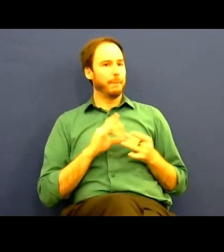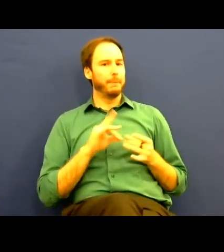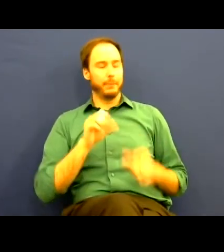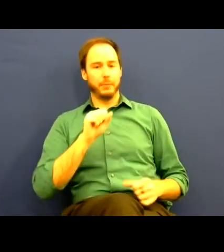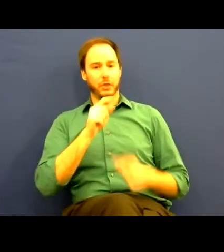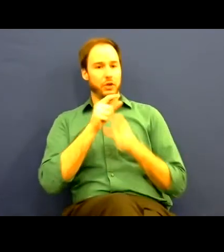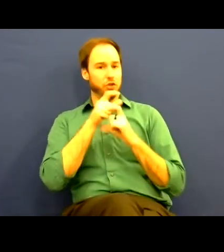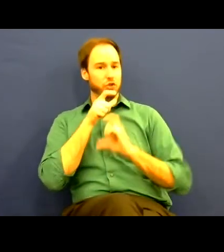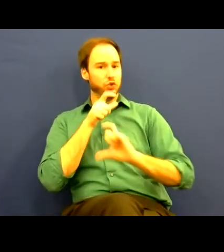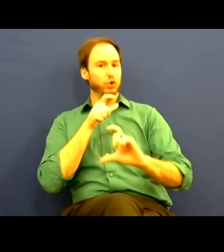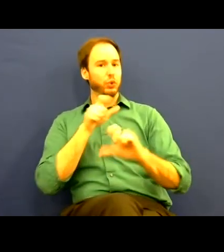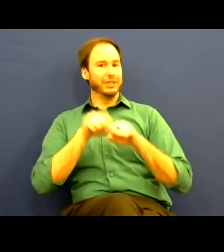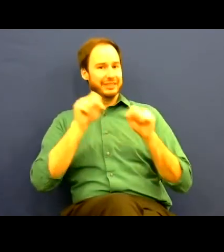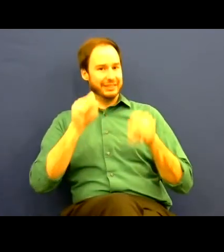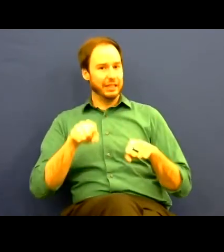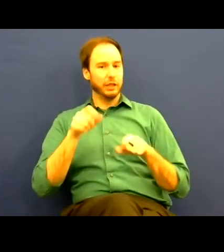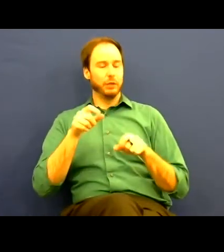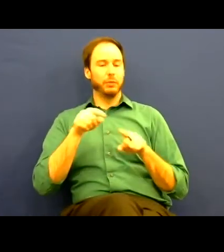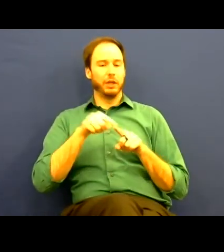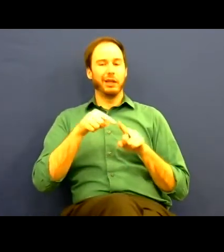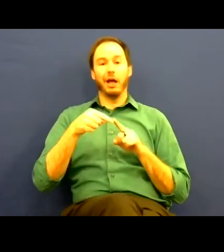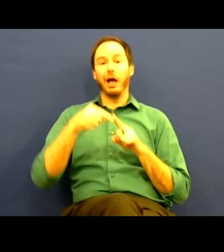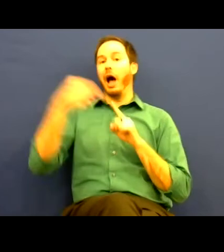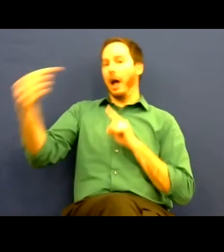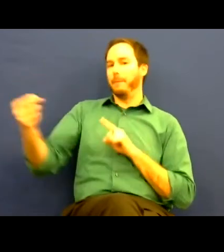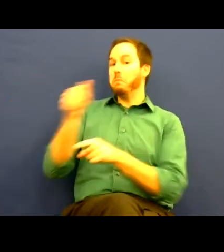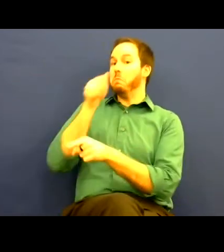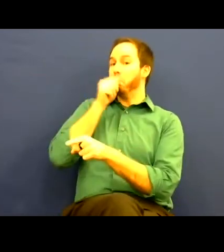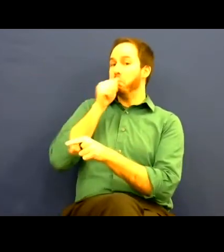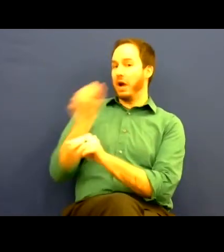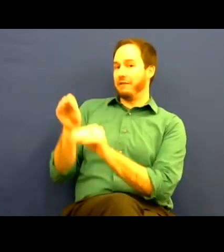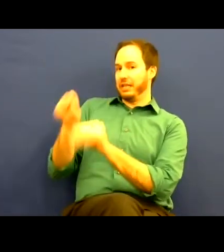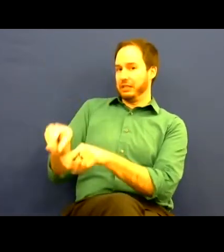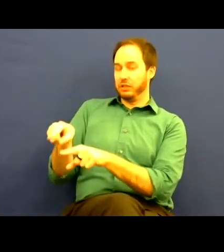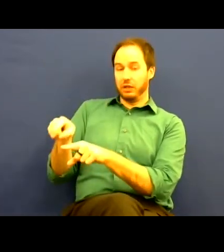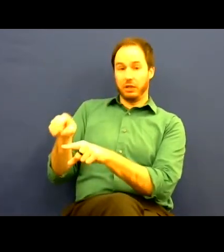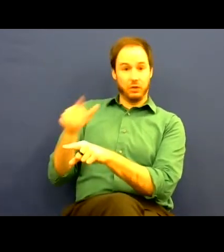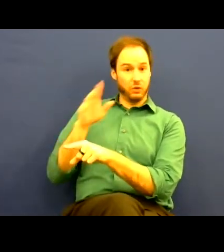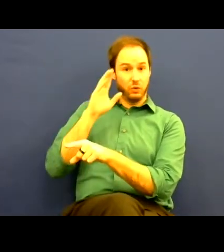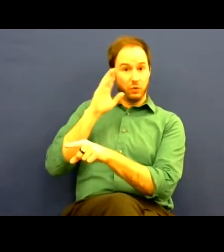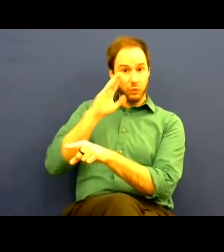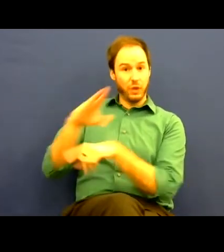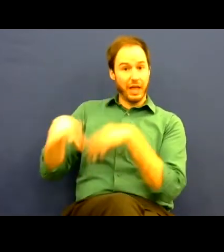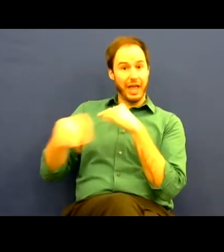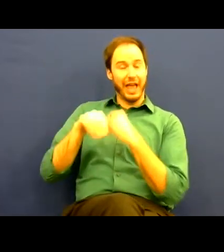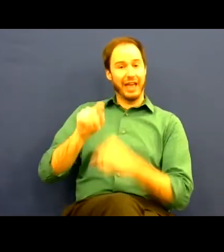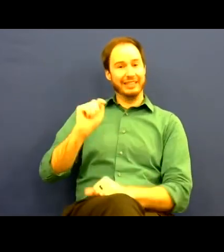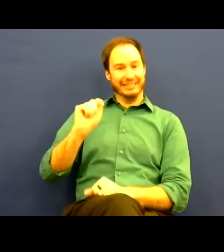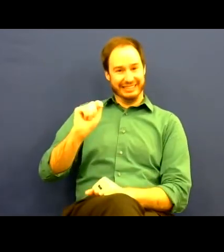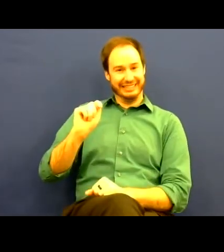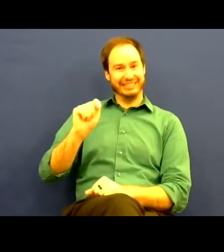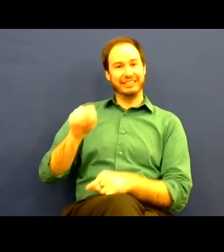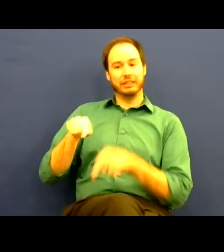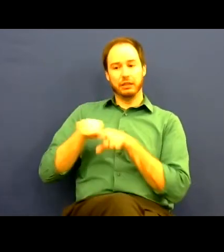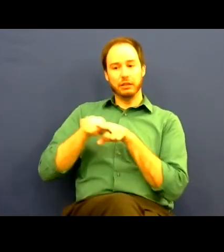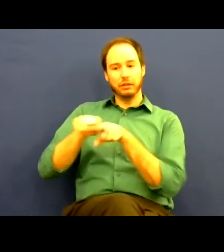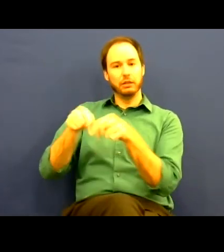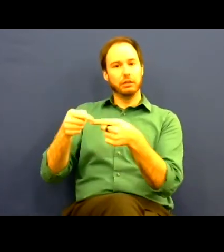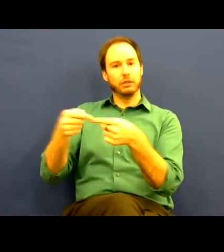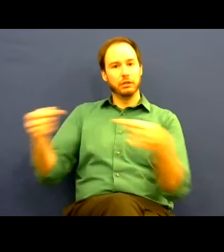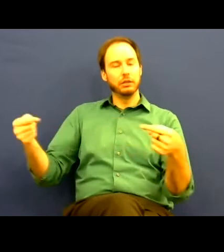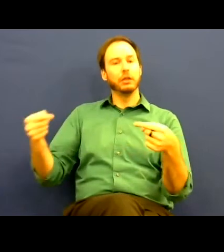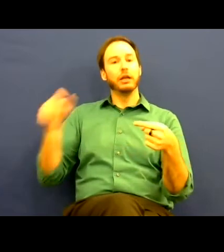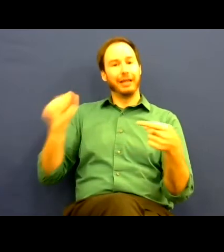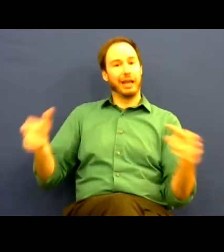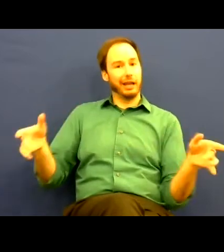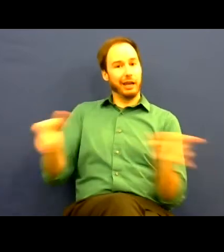sewer system that was put in on the other side privately, are they going to put T's in that so that it could be connected